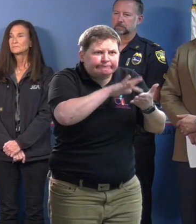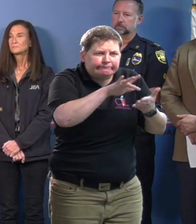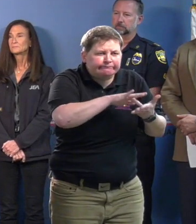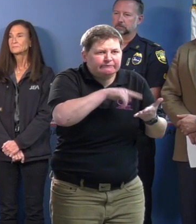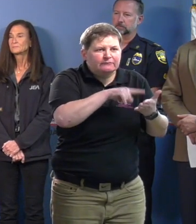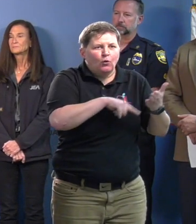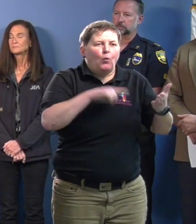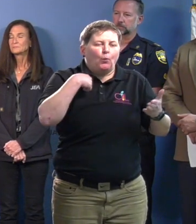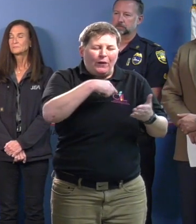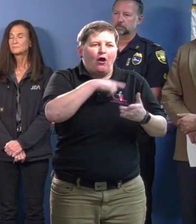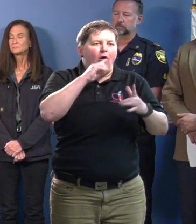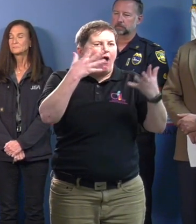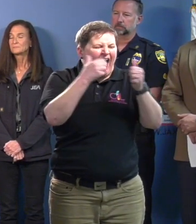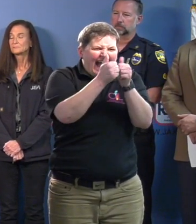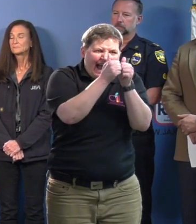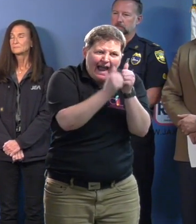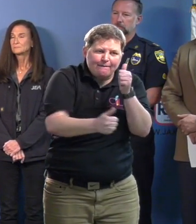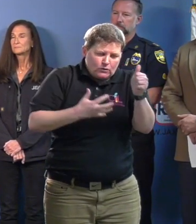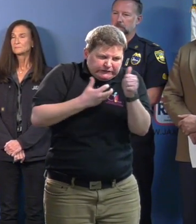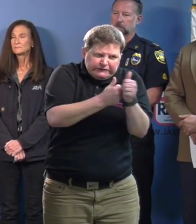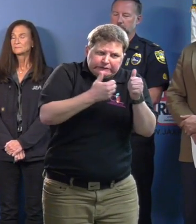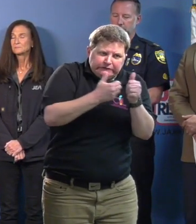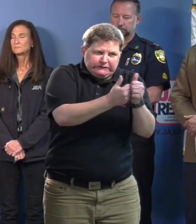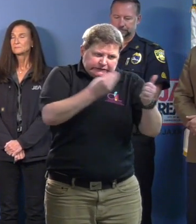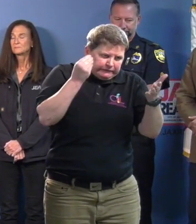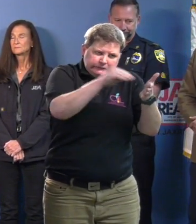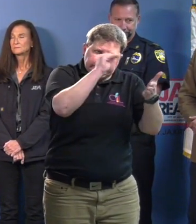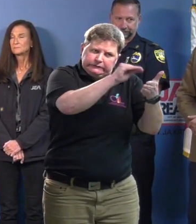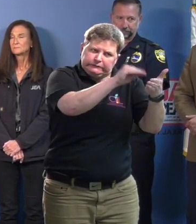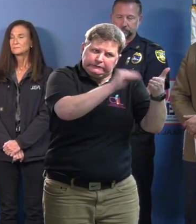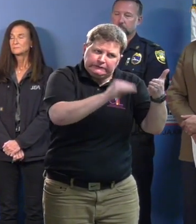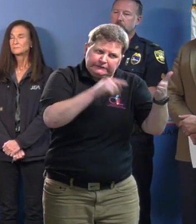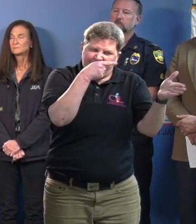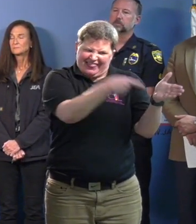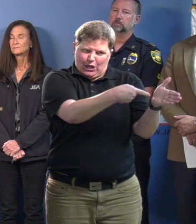on that Jax Ready website. So please continue to use it.